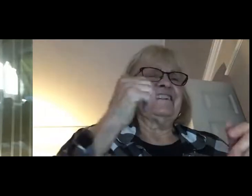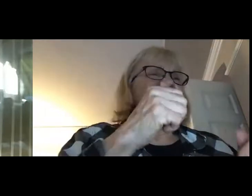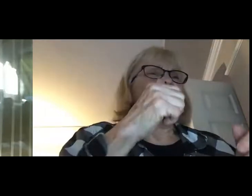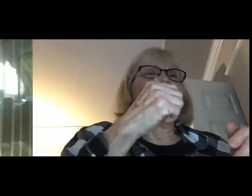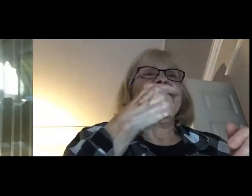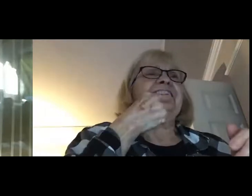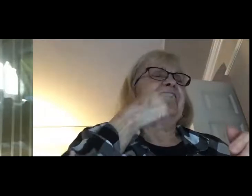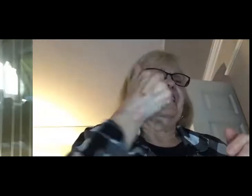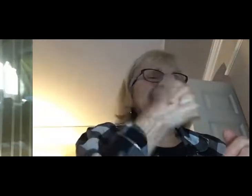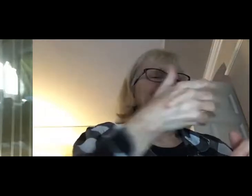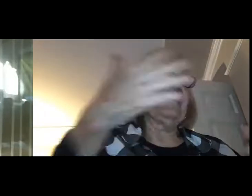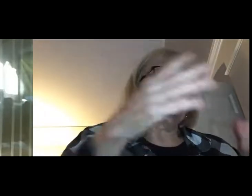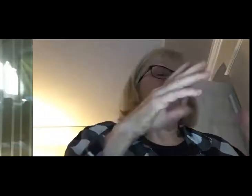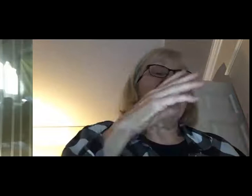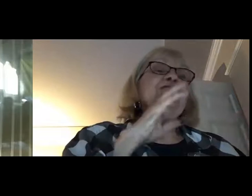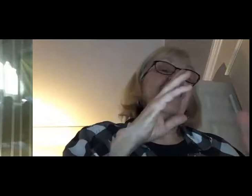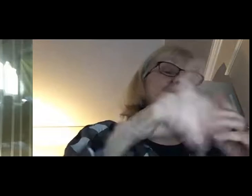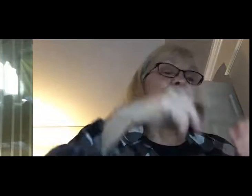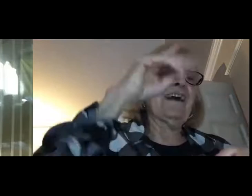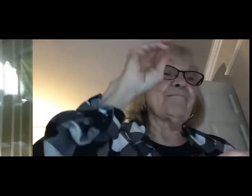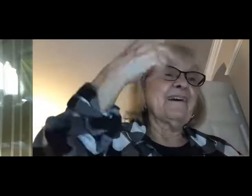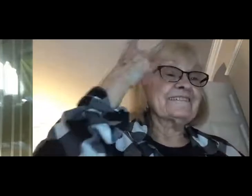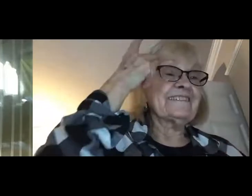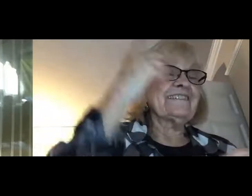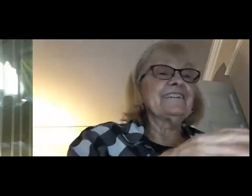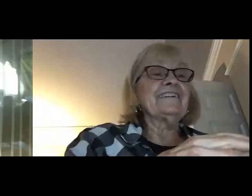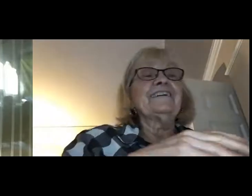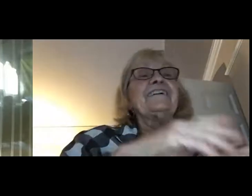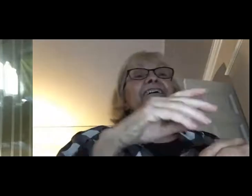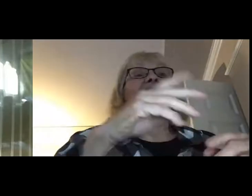just so many different things that he could say anything about,